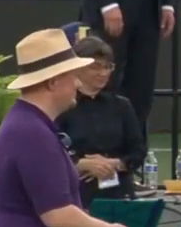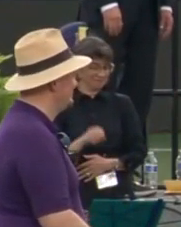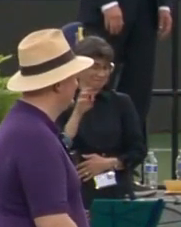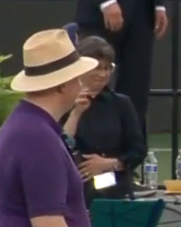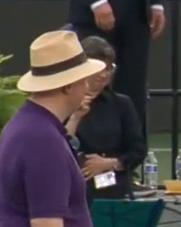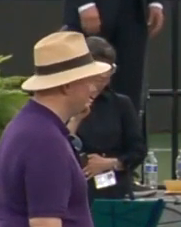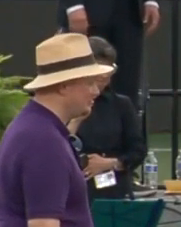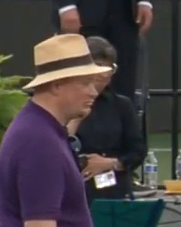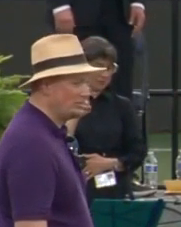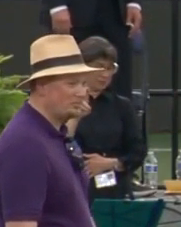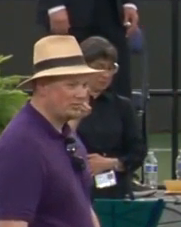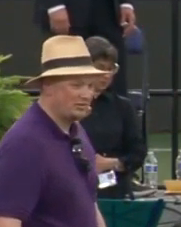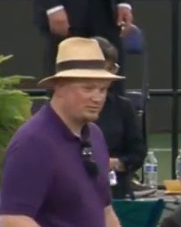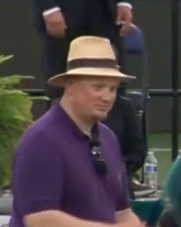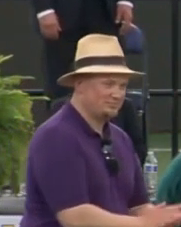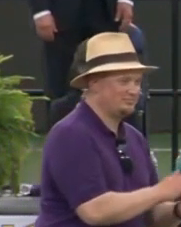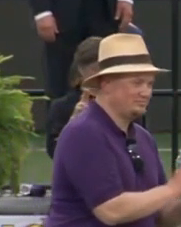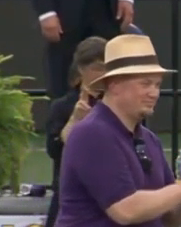Murtaza Amin.